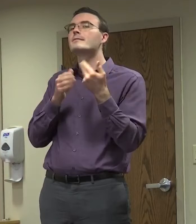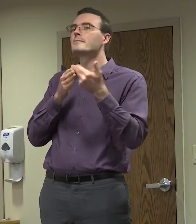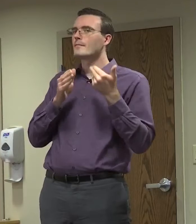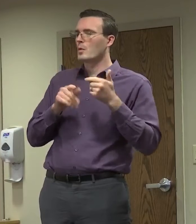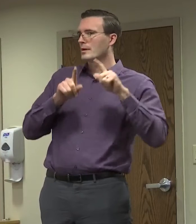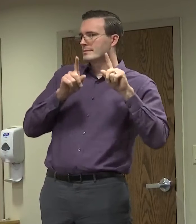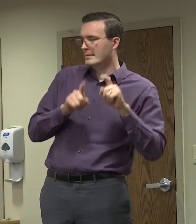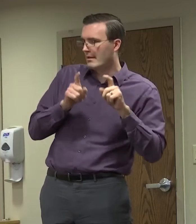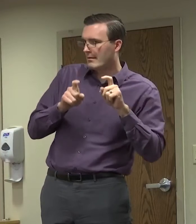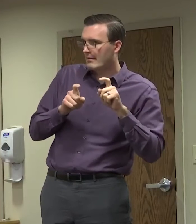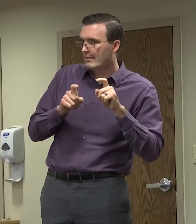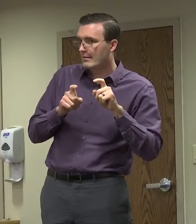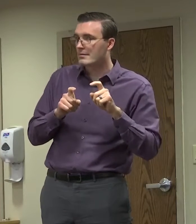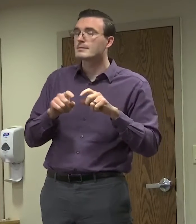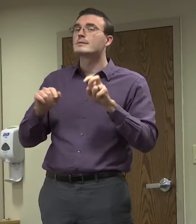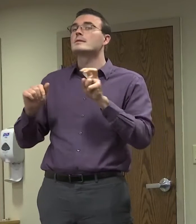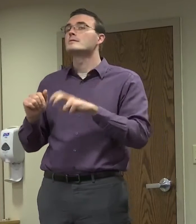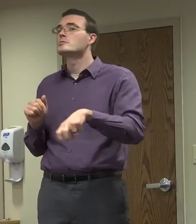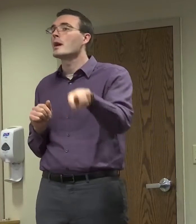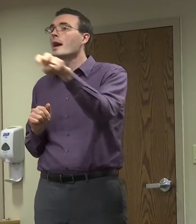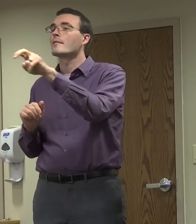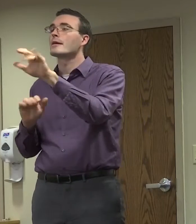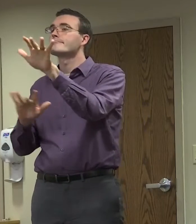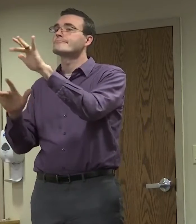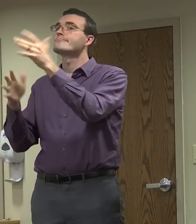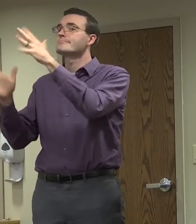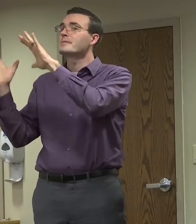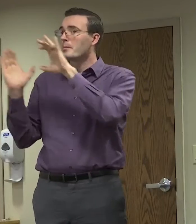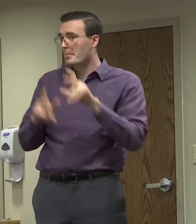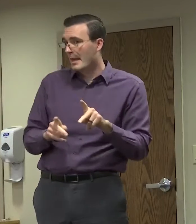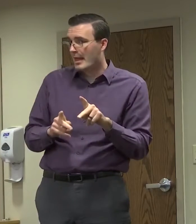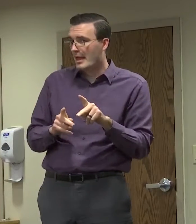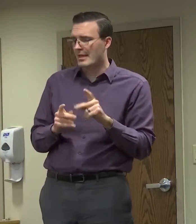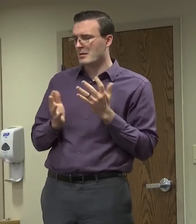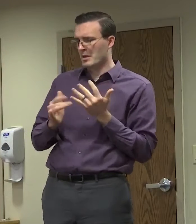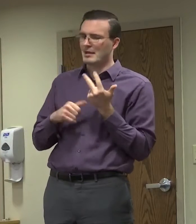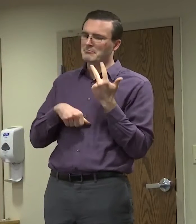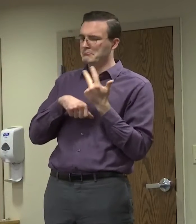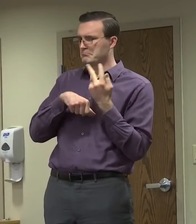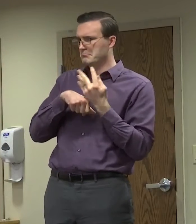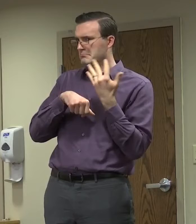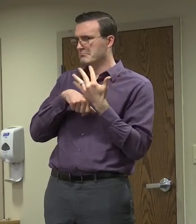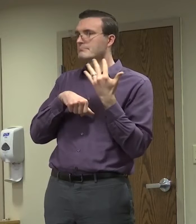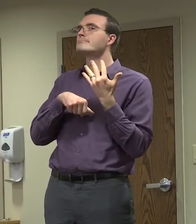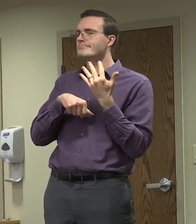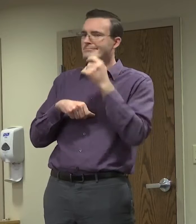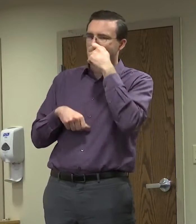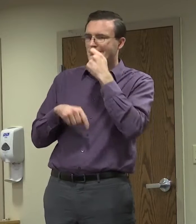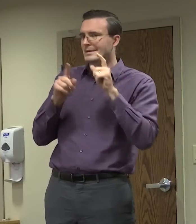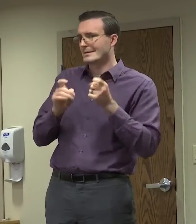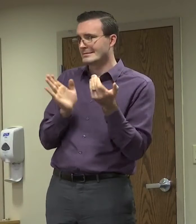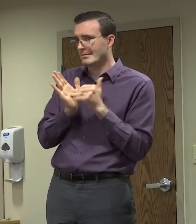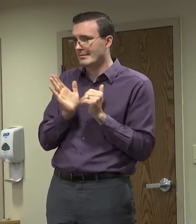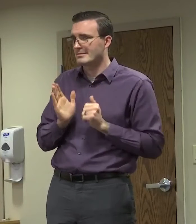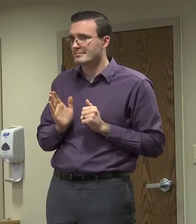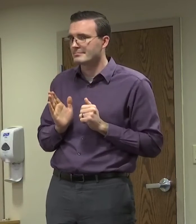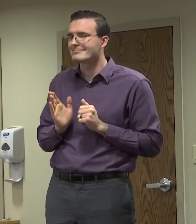prepare for your spring break. And I know we're all kind of wanting some warmer weather, as we know, but be thoughtful about that.